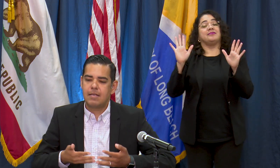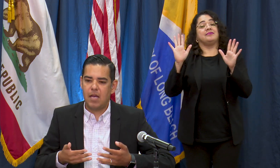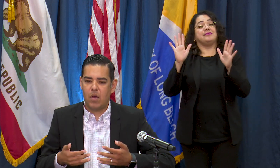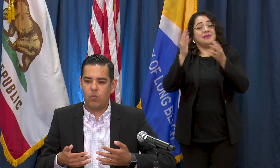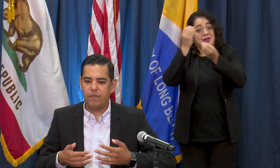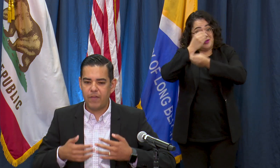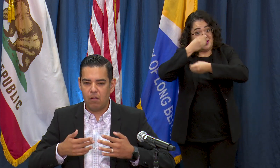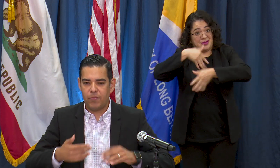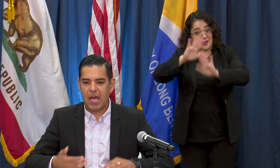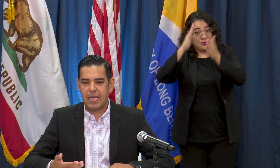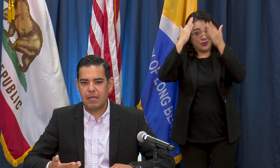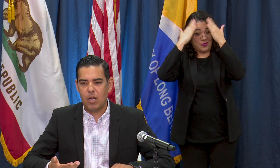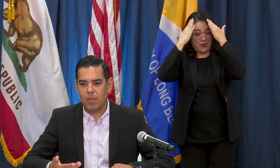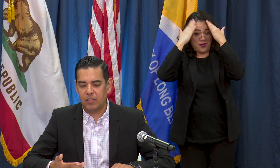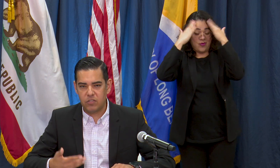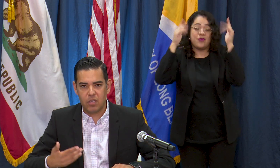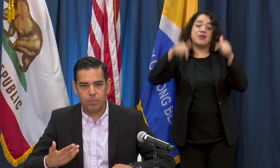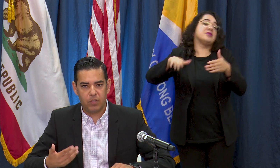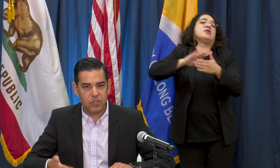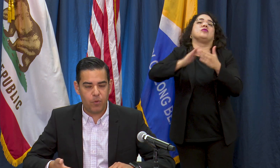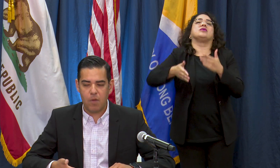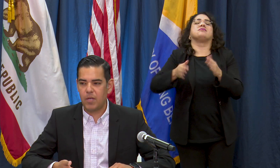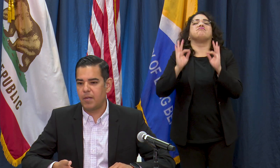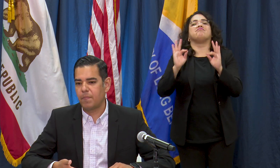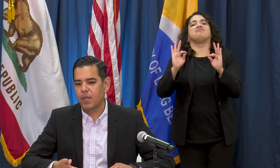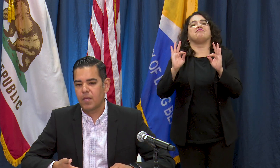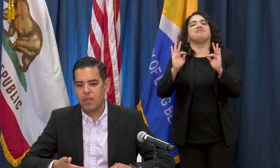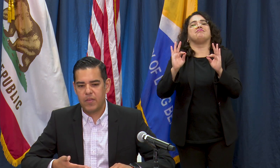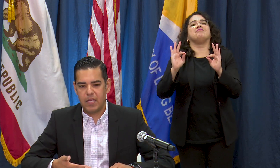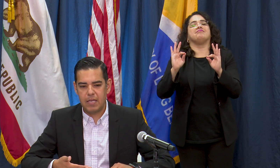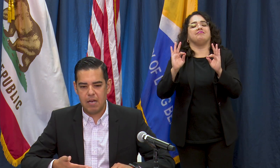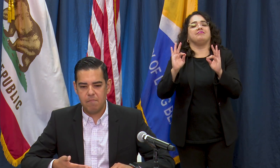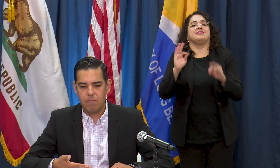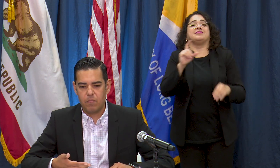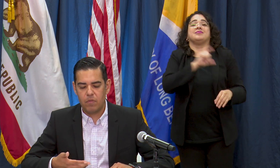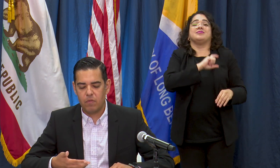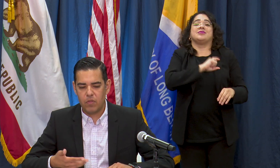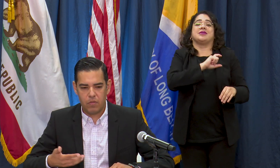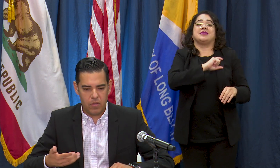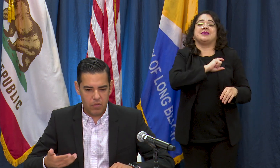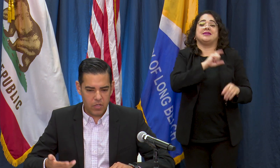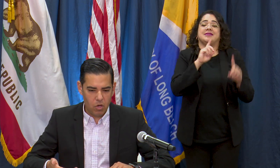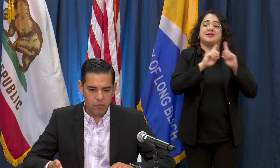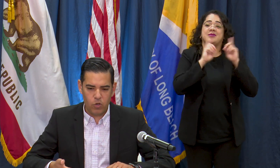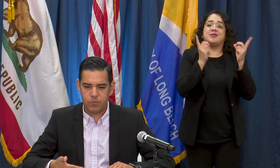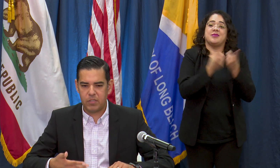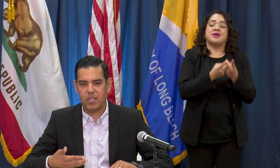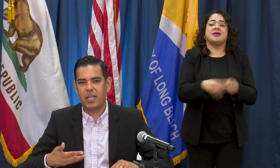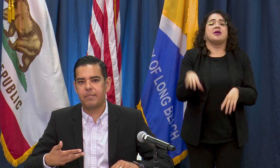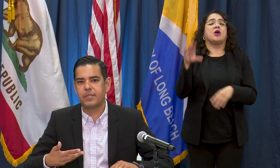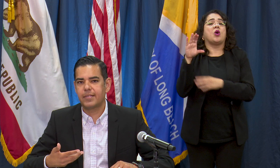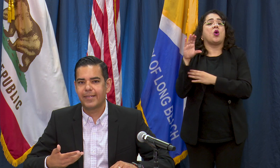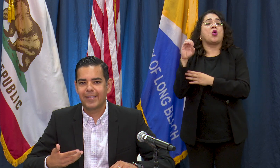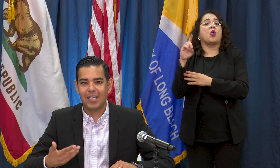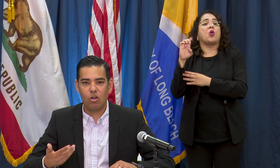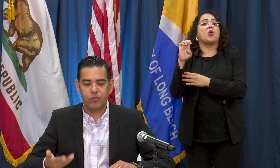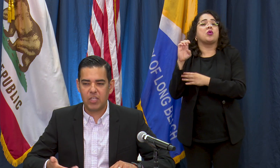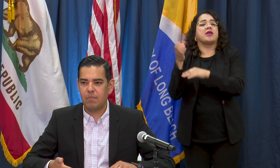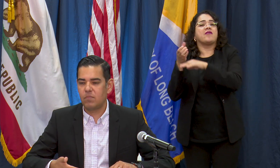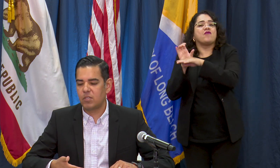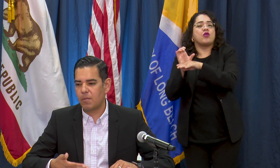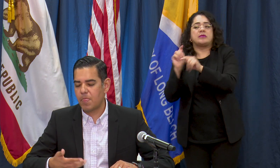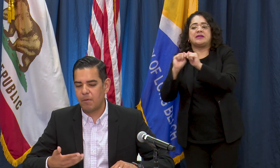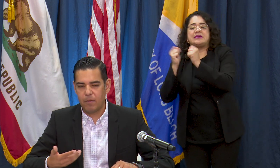well. We felt that at least the police department, the code enforcement teams, the